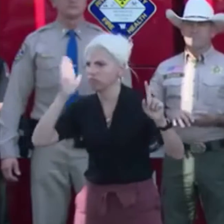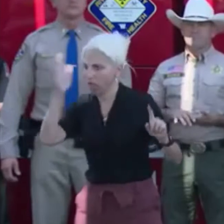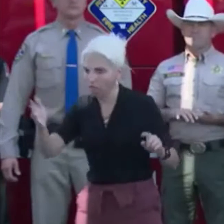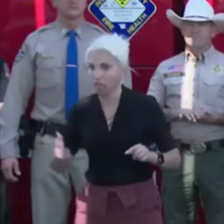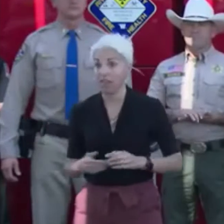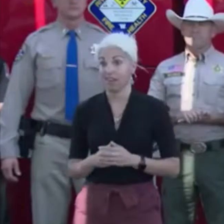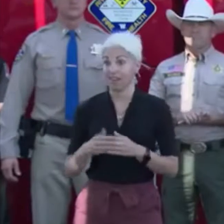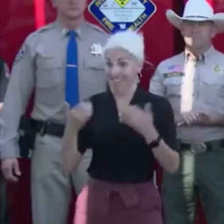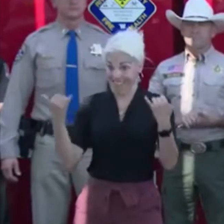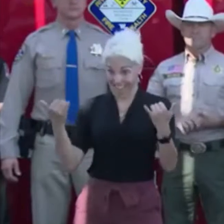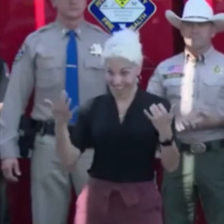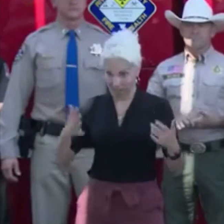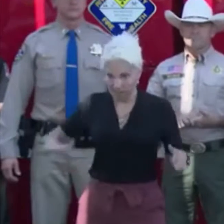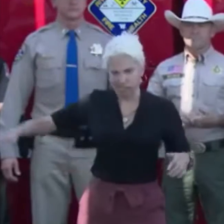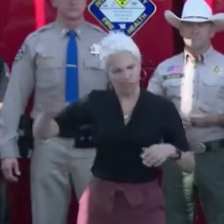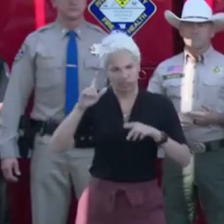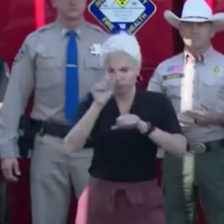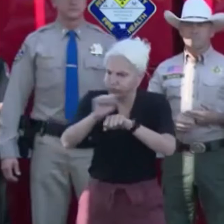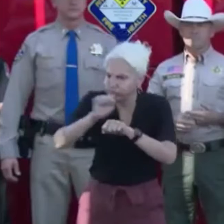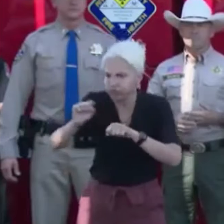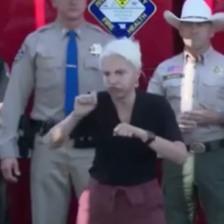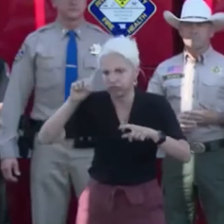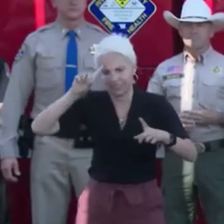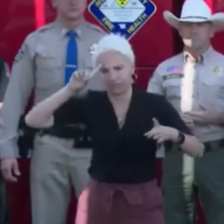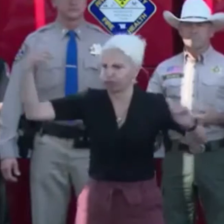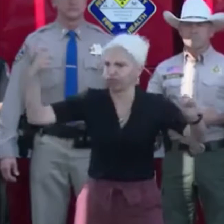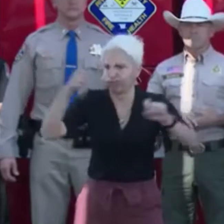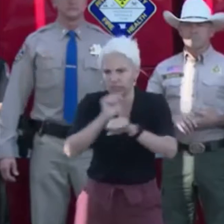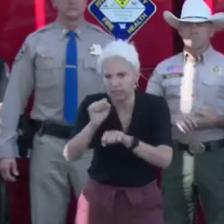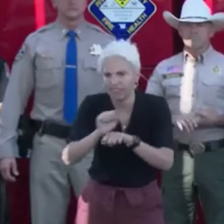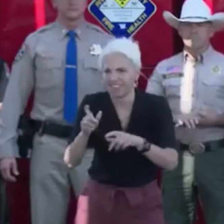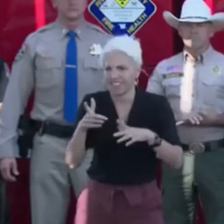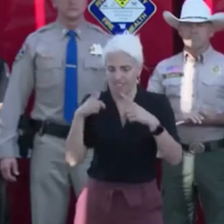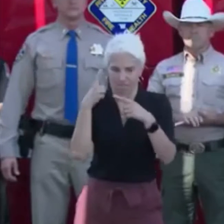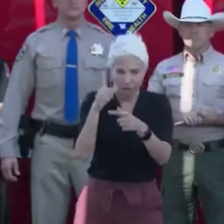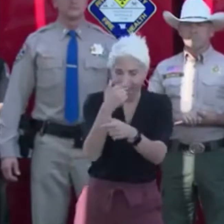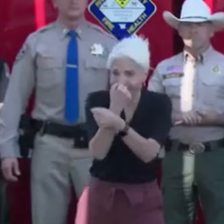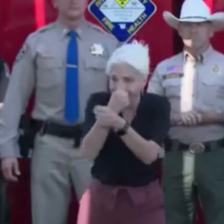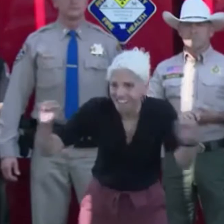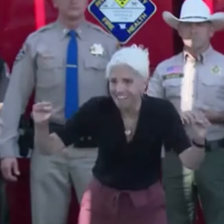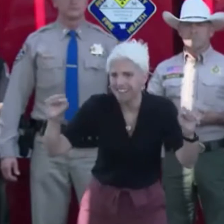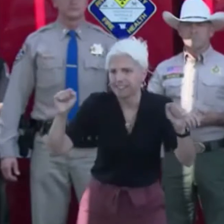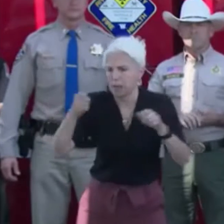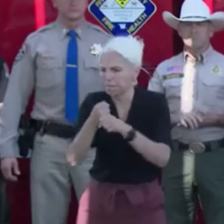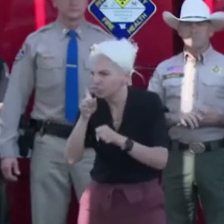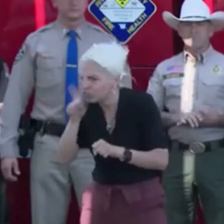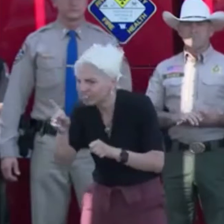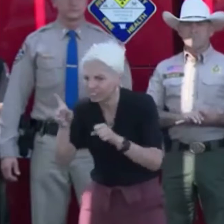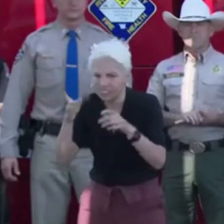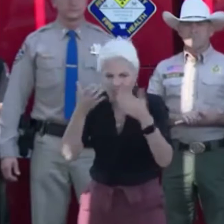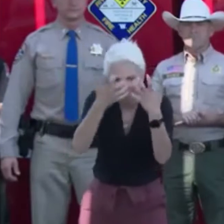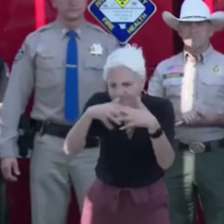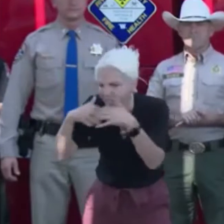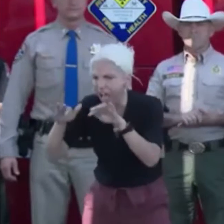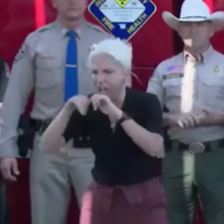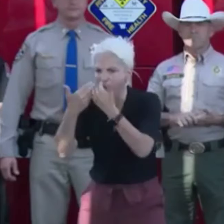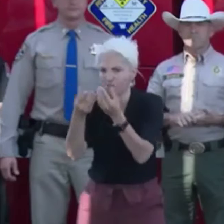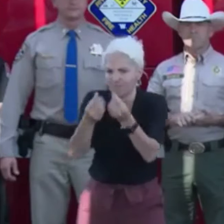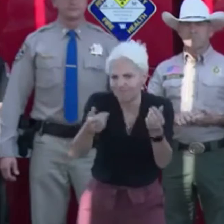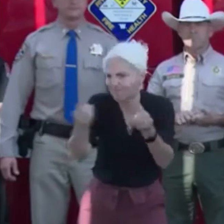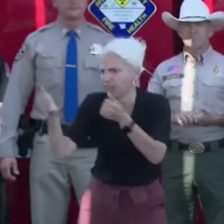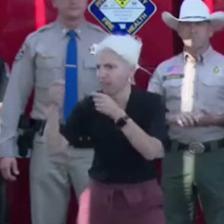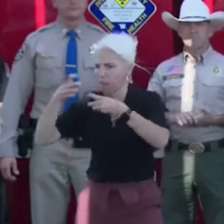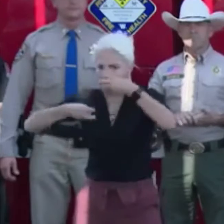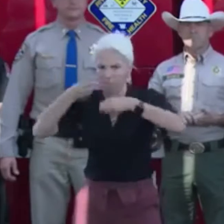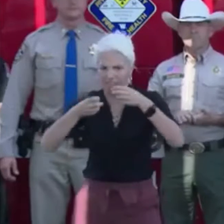really working hard for a safe and a timely resolution to this problem, and hopefully